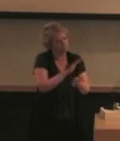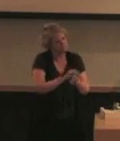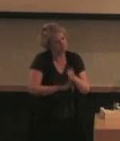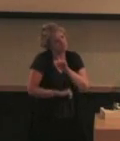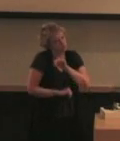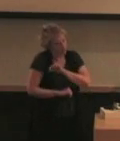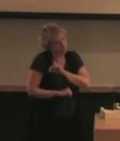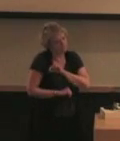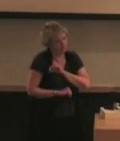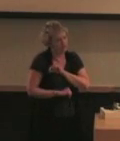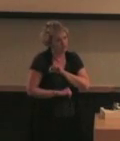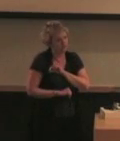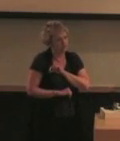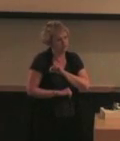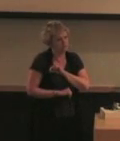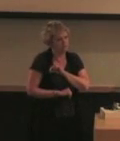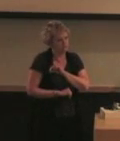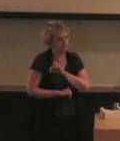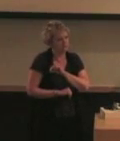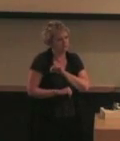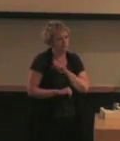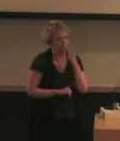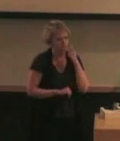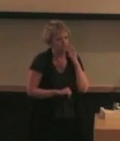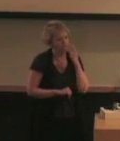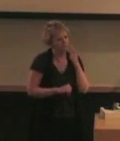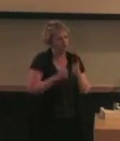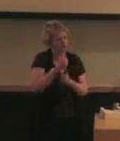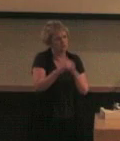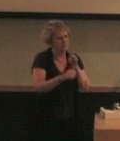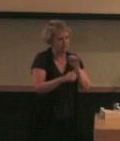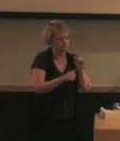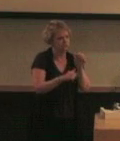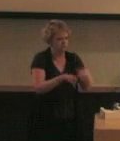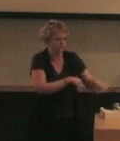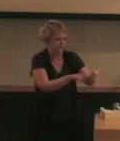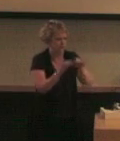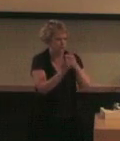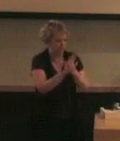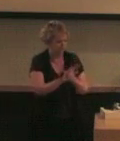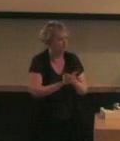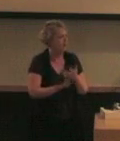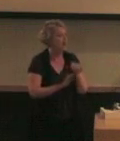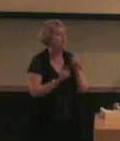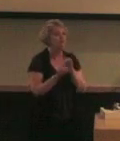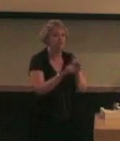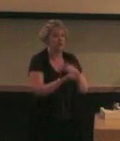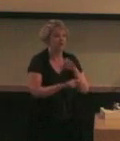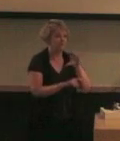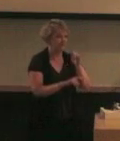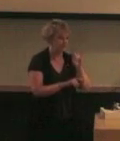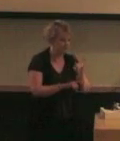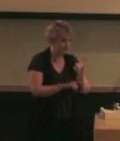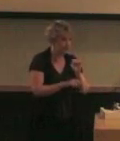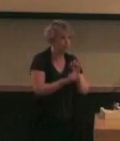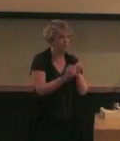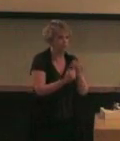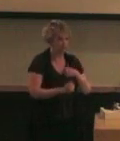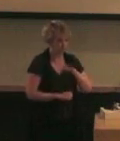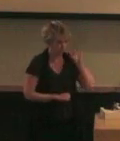qualified per the Massachusetts standards. We also have had CDIs working with